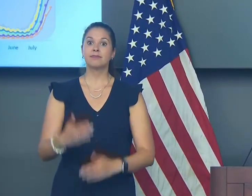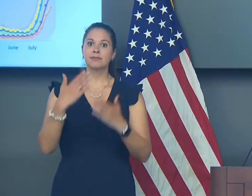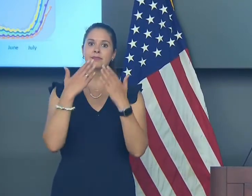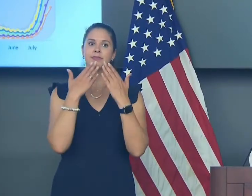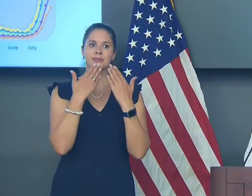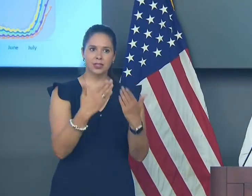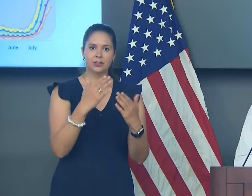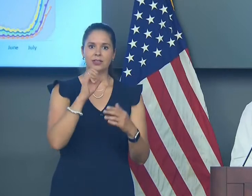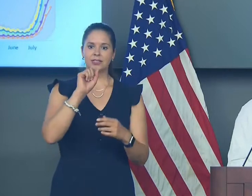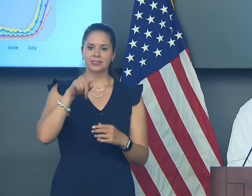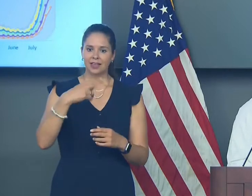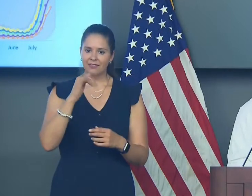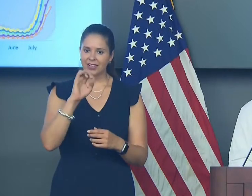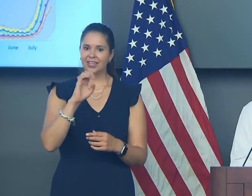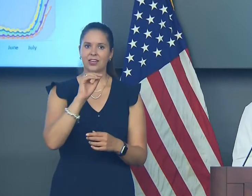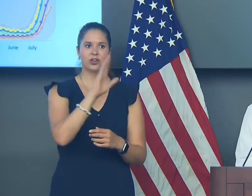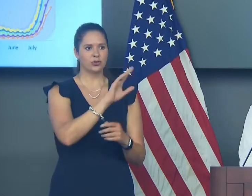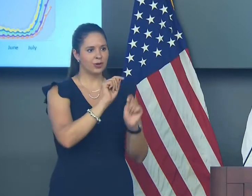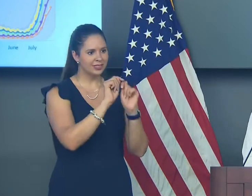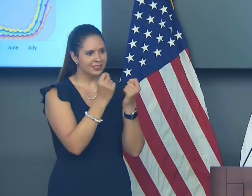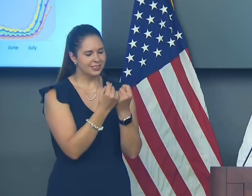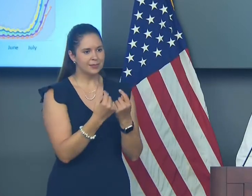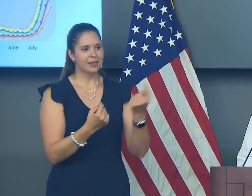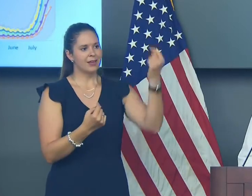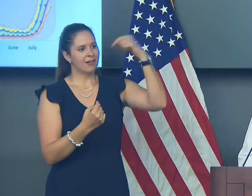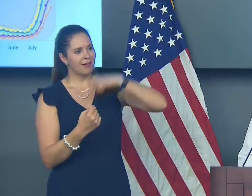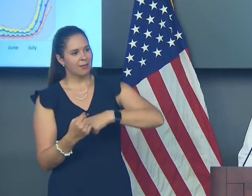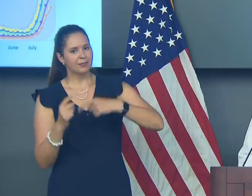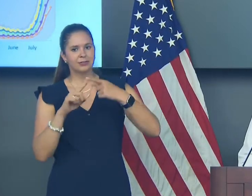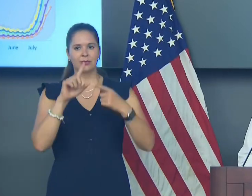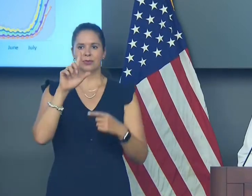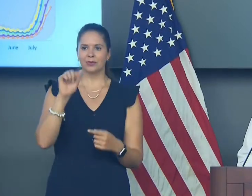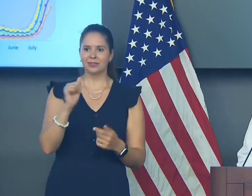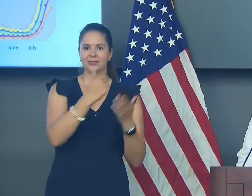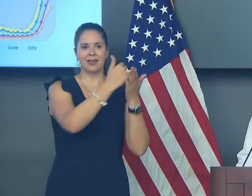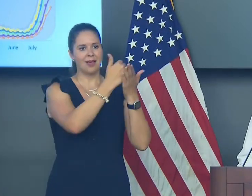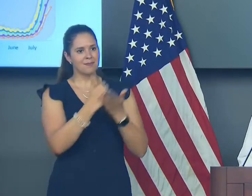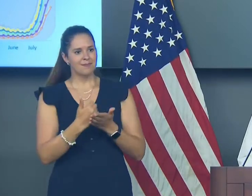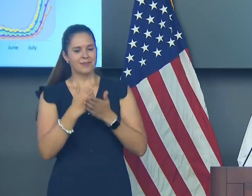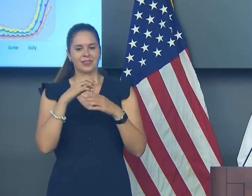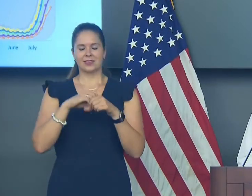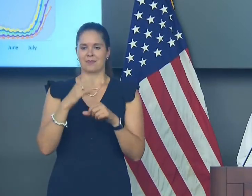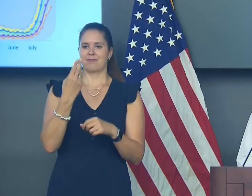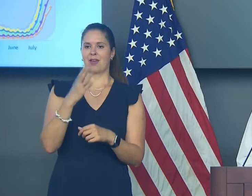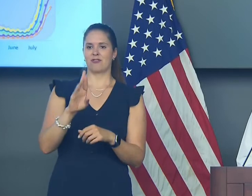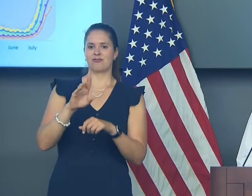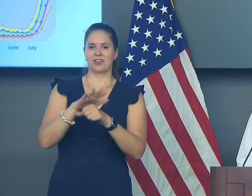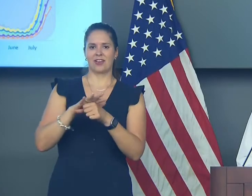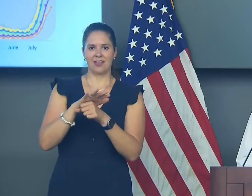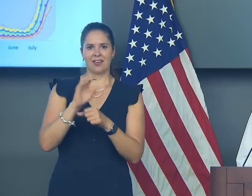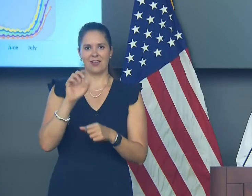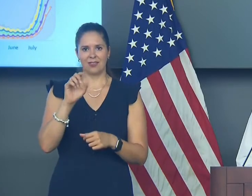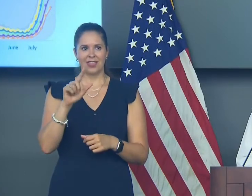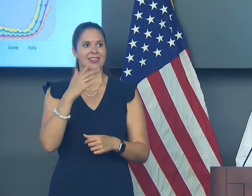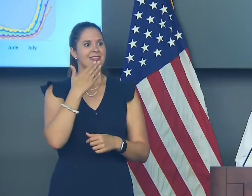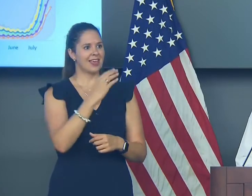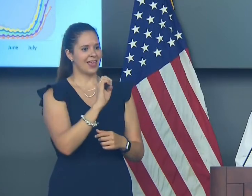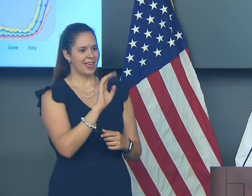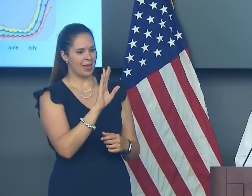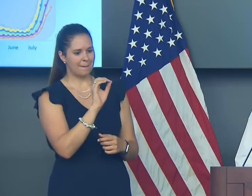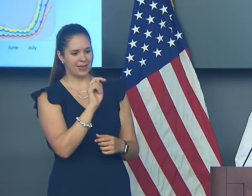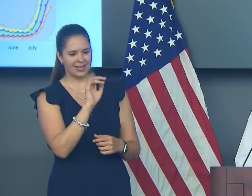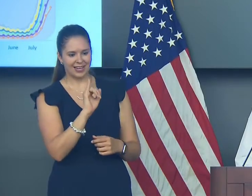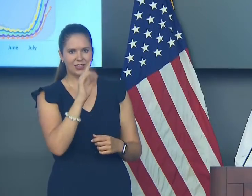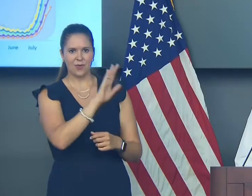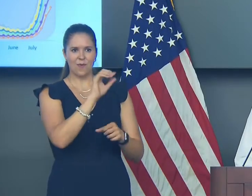Thank you, Stephanie and your team, for coming to Louisiana and helping out here in the Baton Rouge area at Our Lady of the Lake. Thank you, Ebony, for your work over